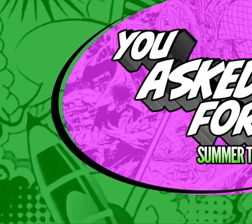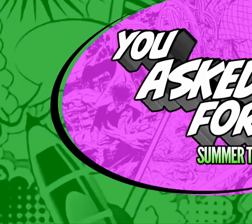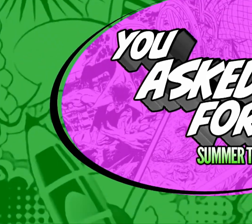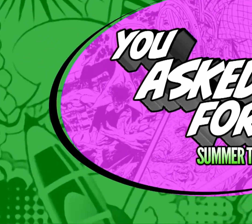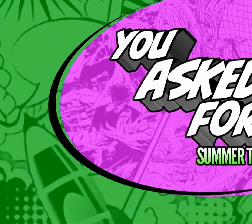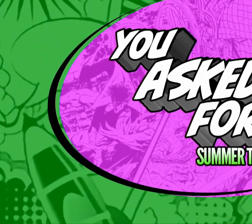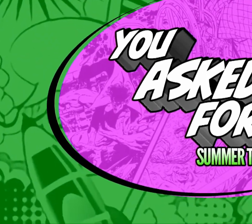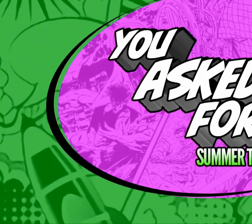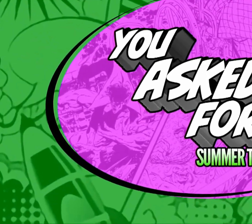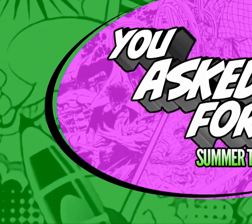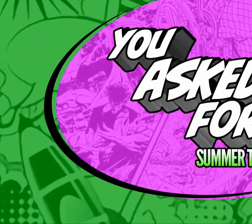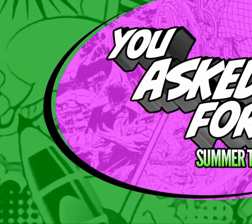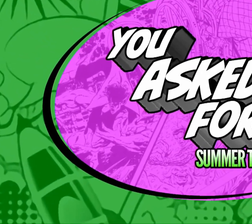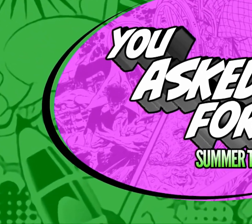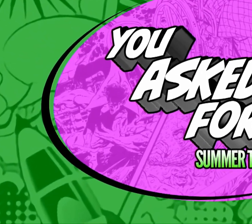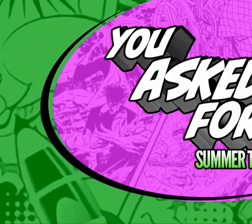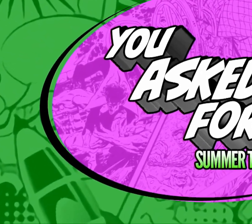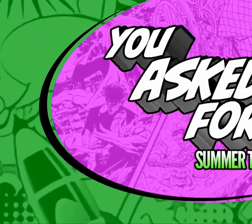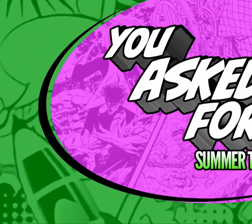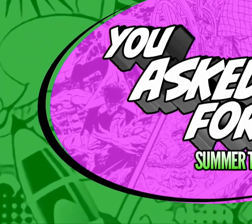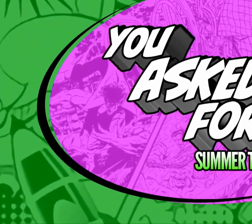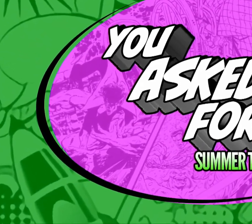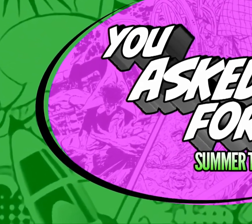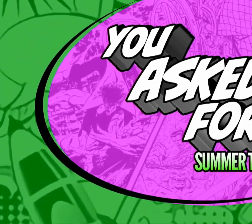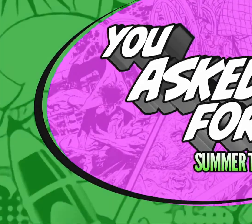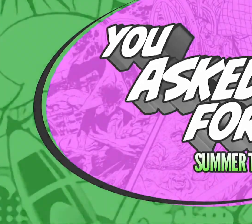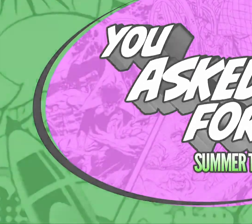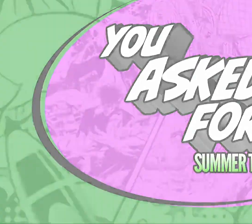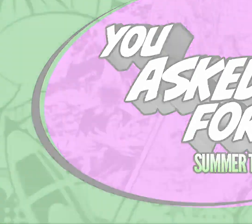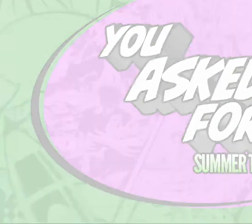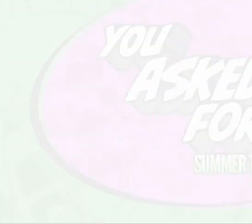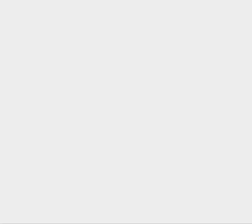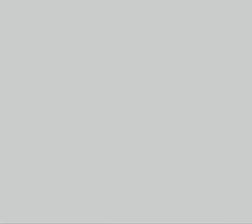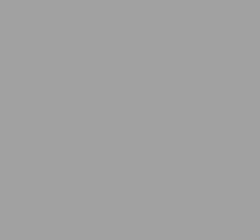comes between us. I'm gonna let